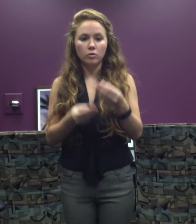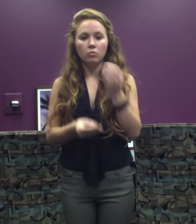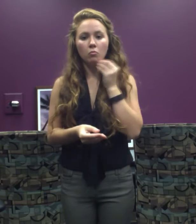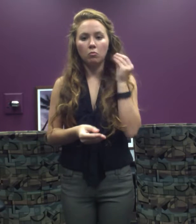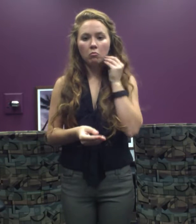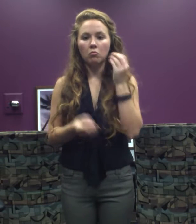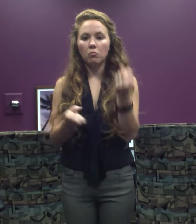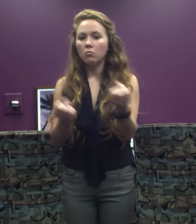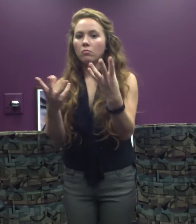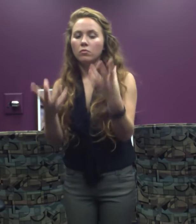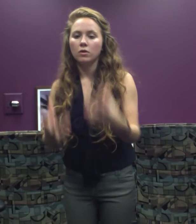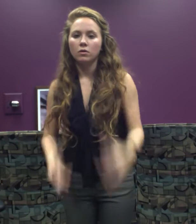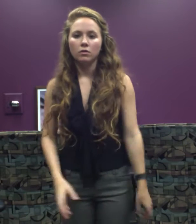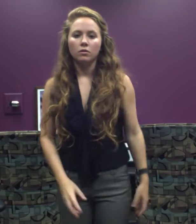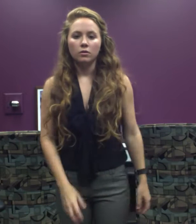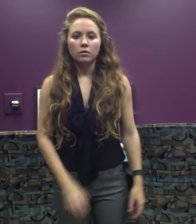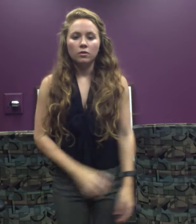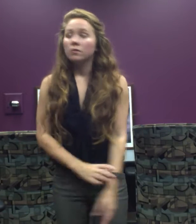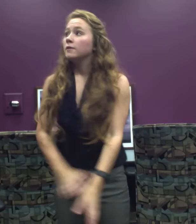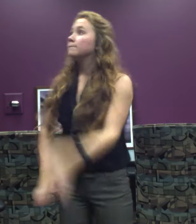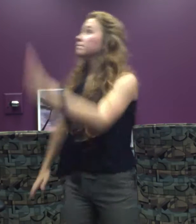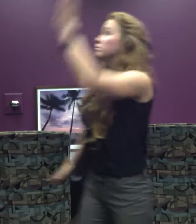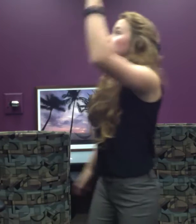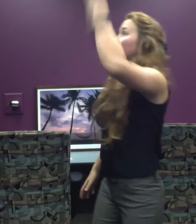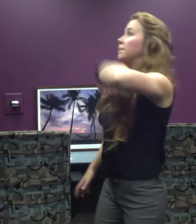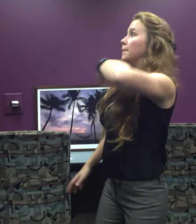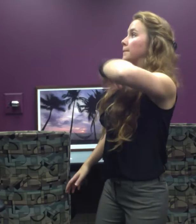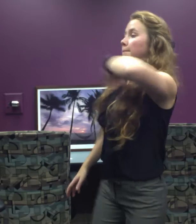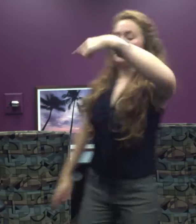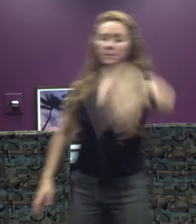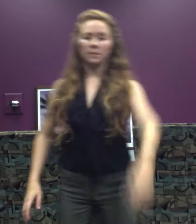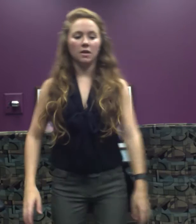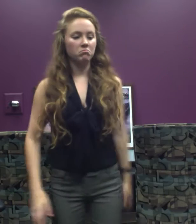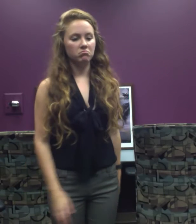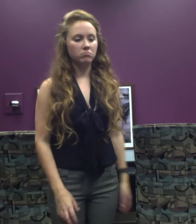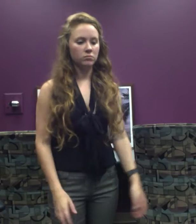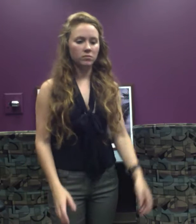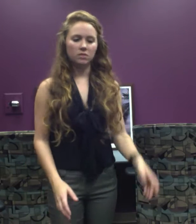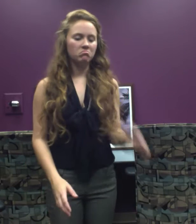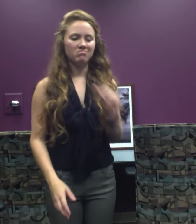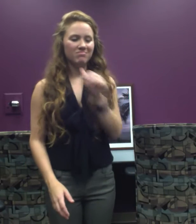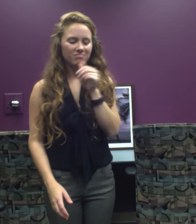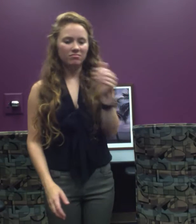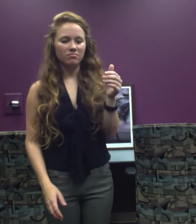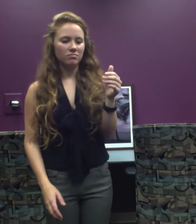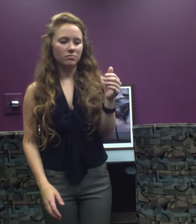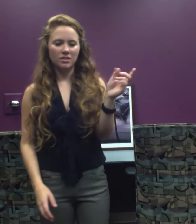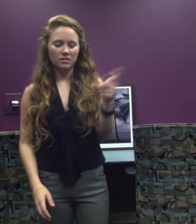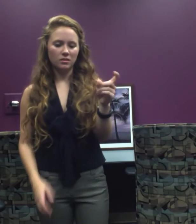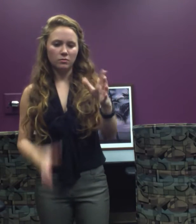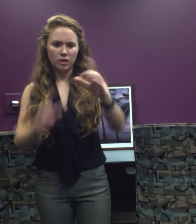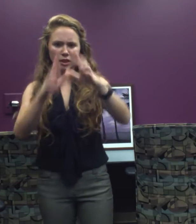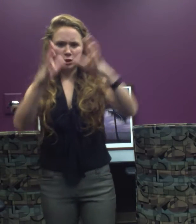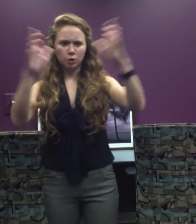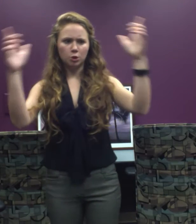It does not have to be this big. It can be lined paper. It can be mimeograph paper. These